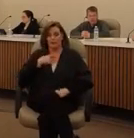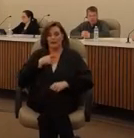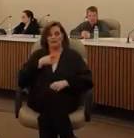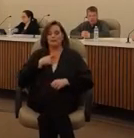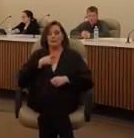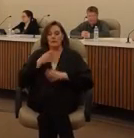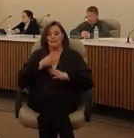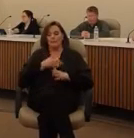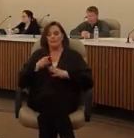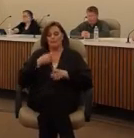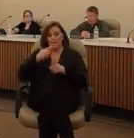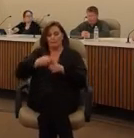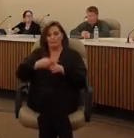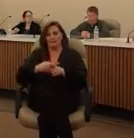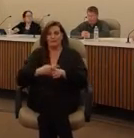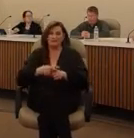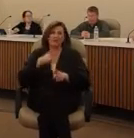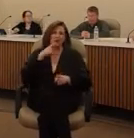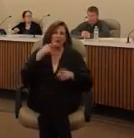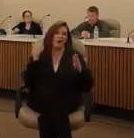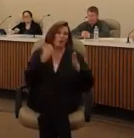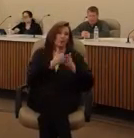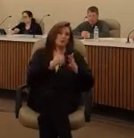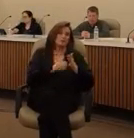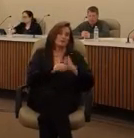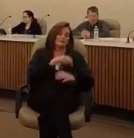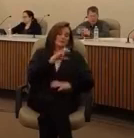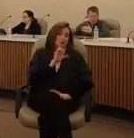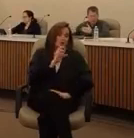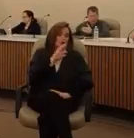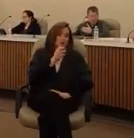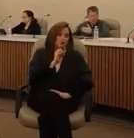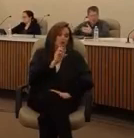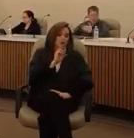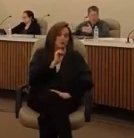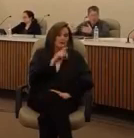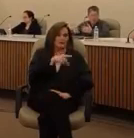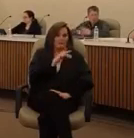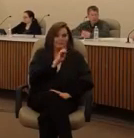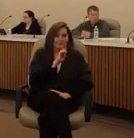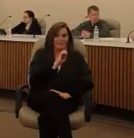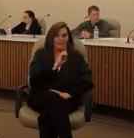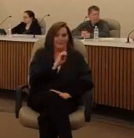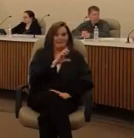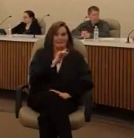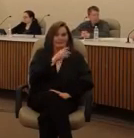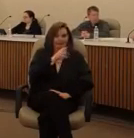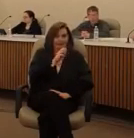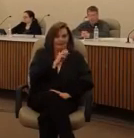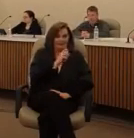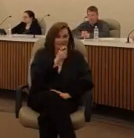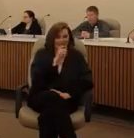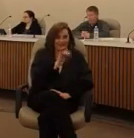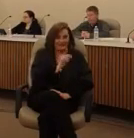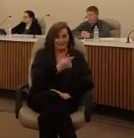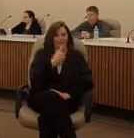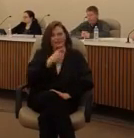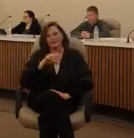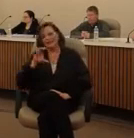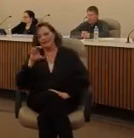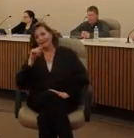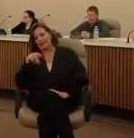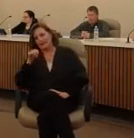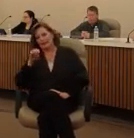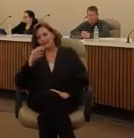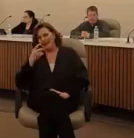intersection. So the next nearest one would be Chesapeake Landing and Bailey Road intersection with East River Road. Okay. But Cape Henry Trail